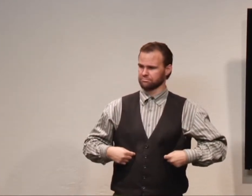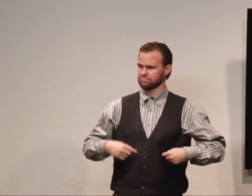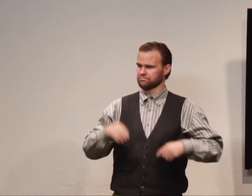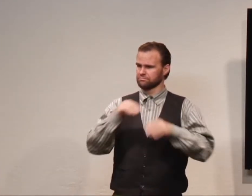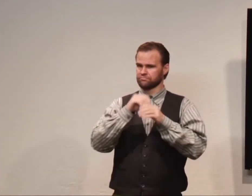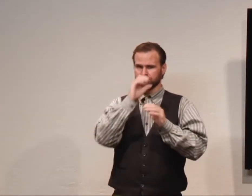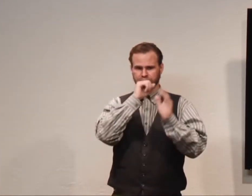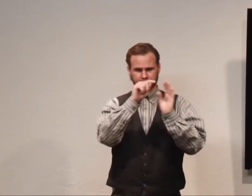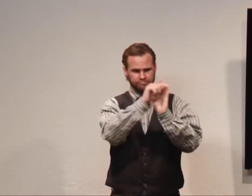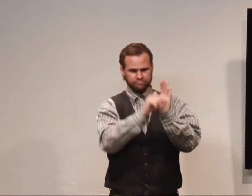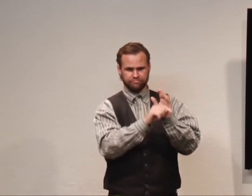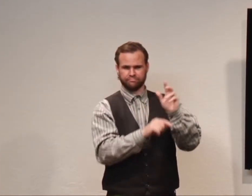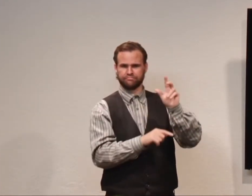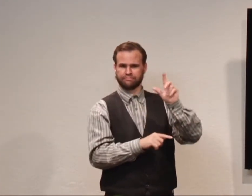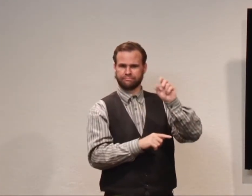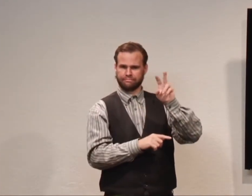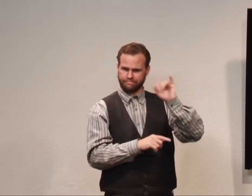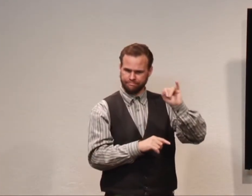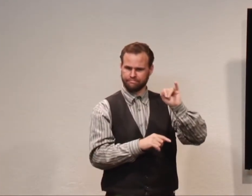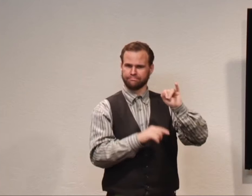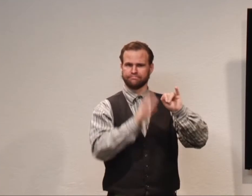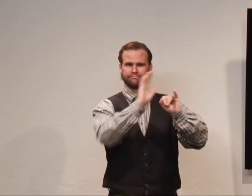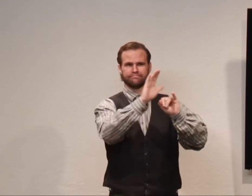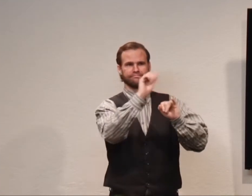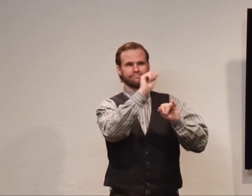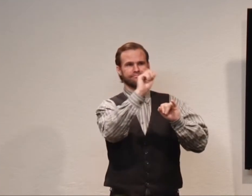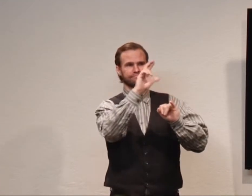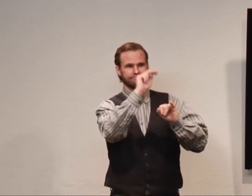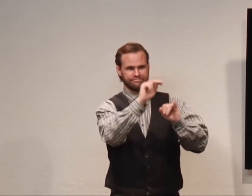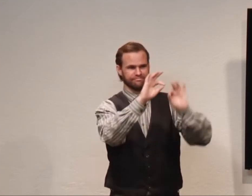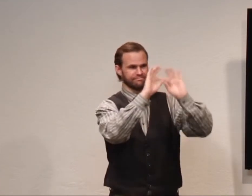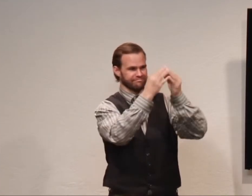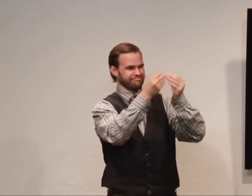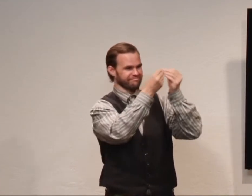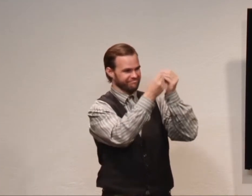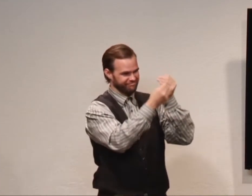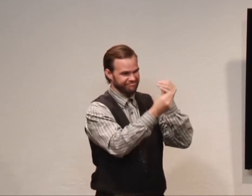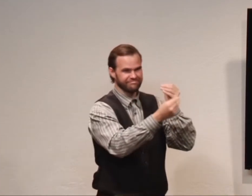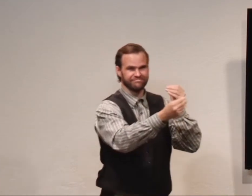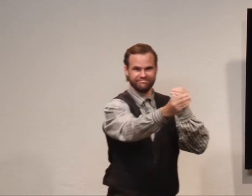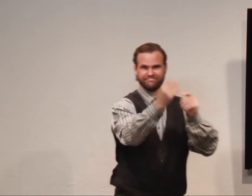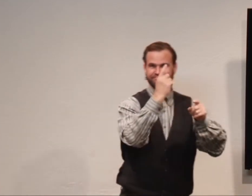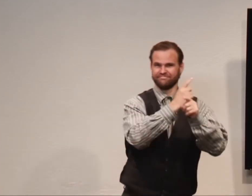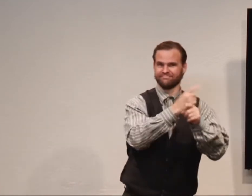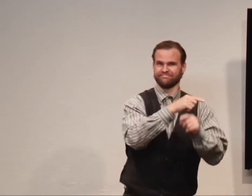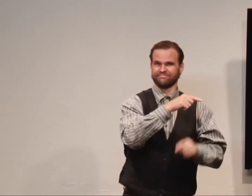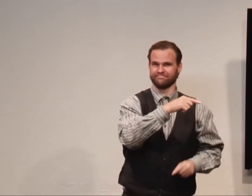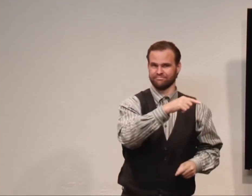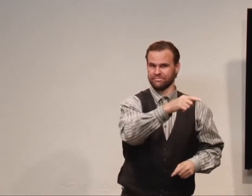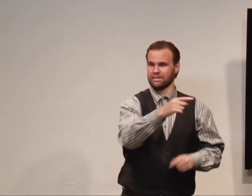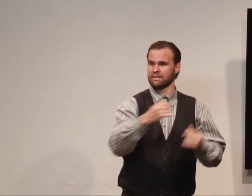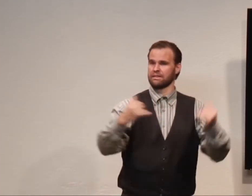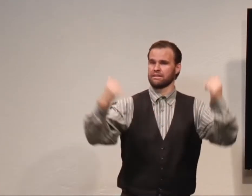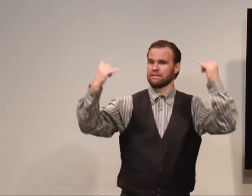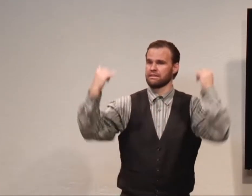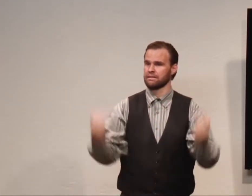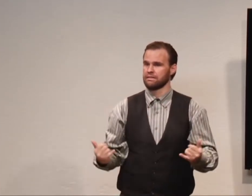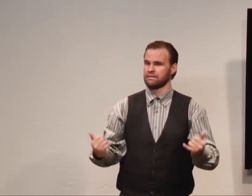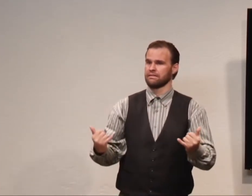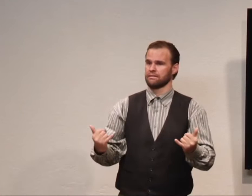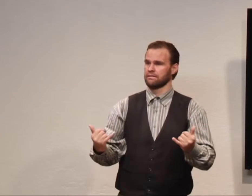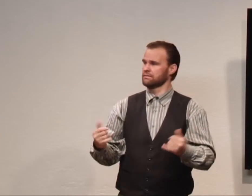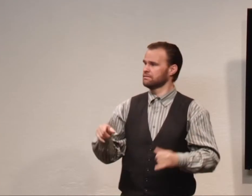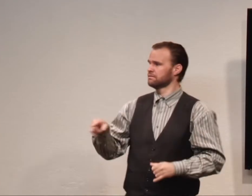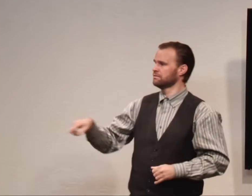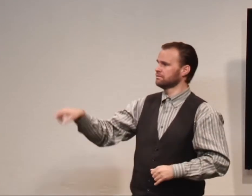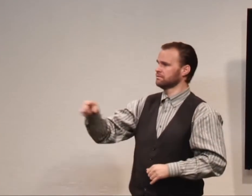So now we're going to talk about priests in the body of Christ. So the Bible talked about Aaron's descendants,